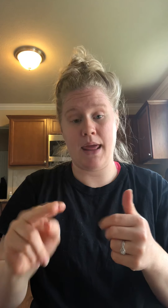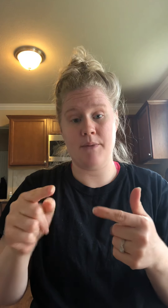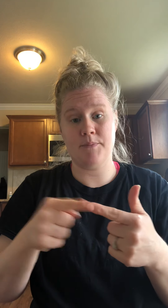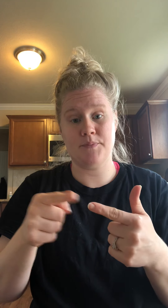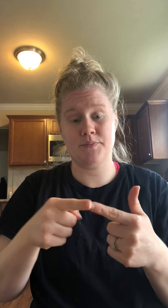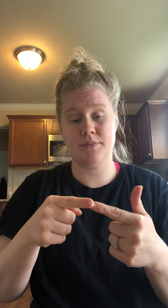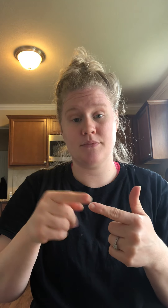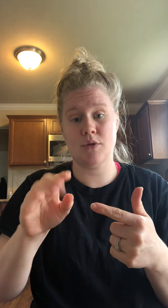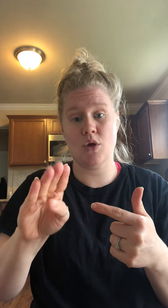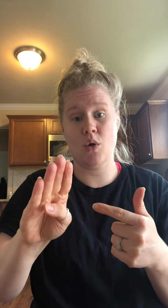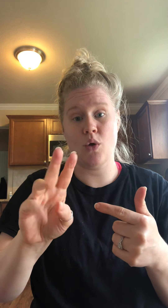women,